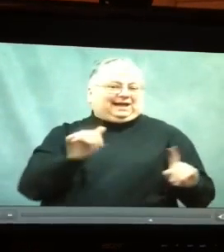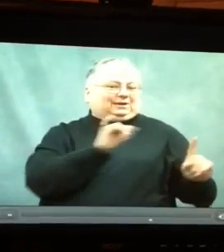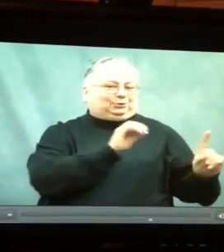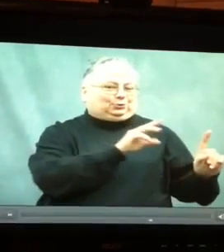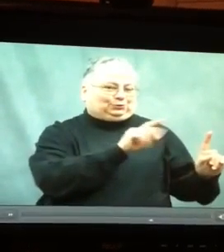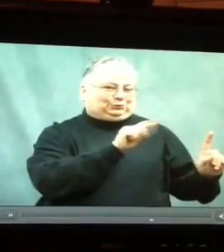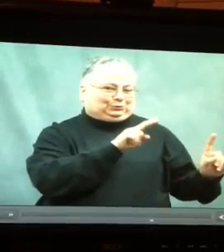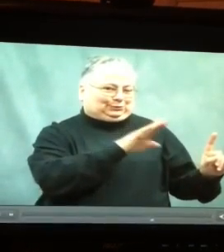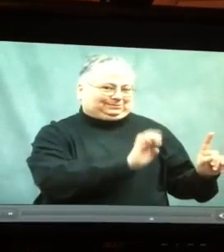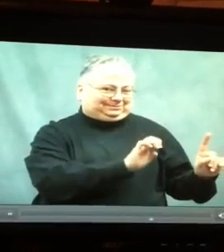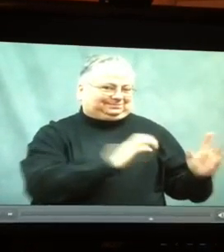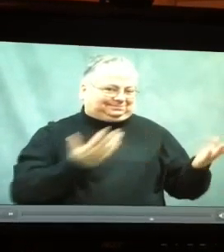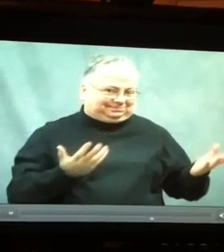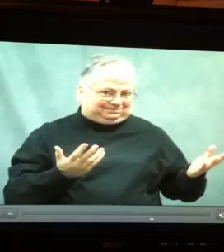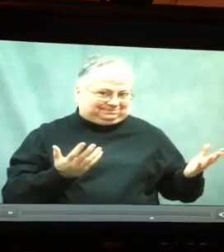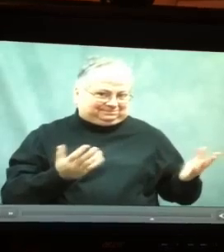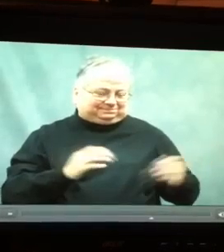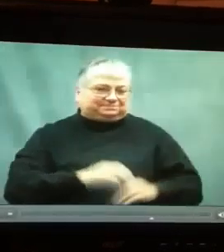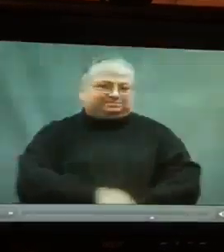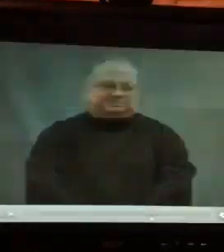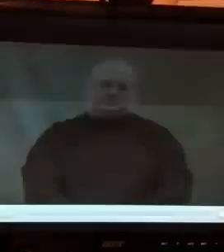So that's my problem, not YouTube's problem.